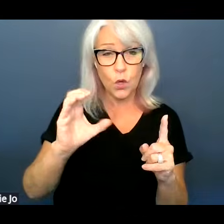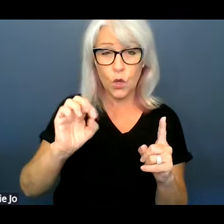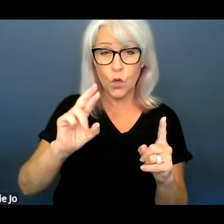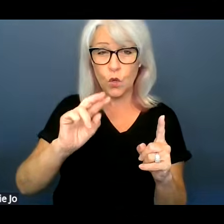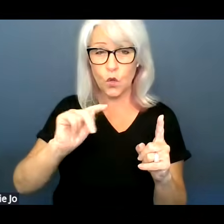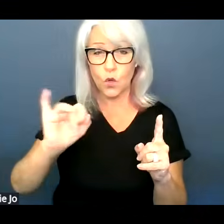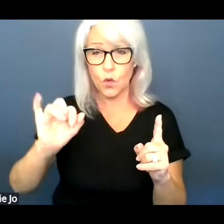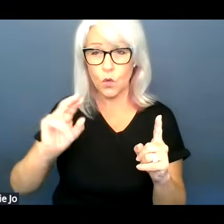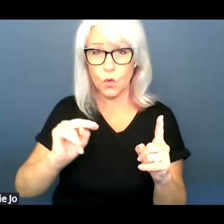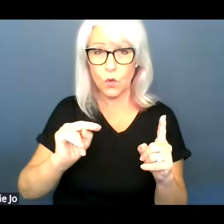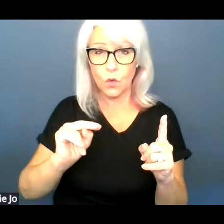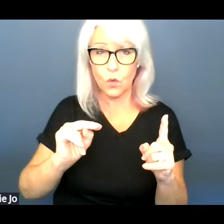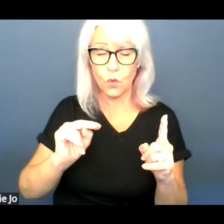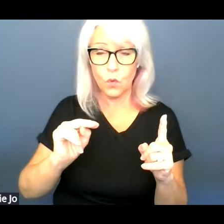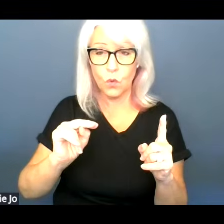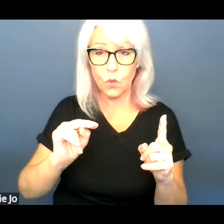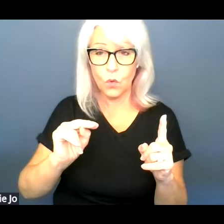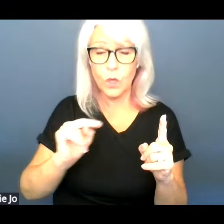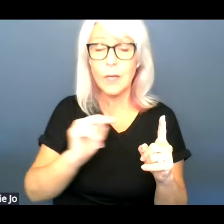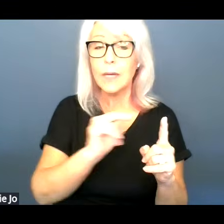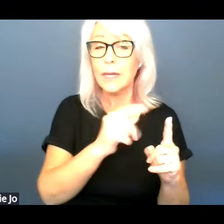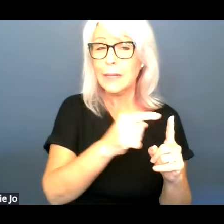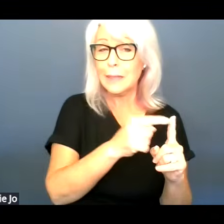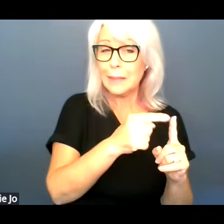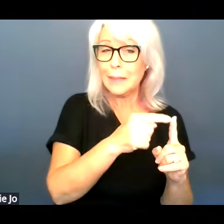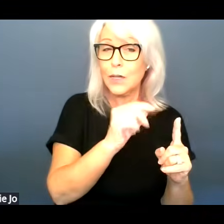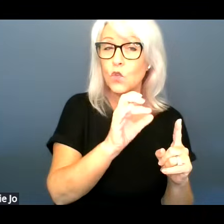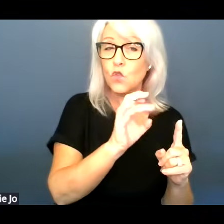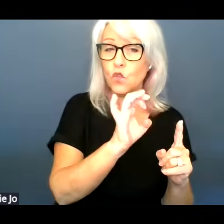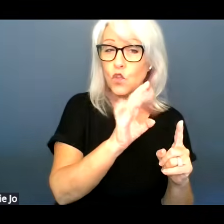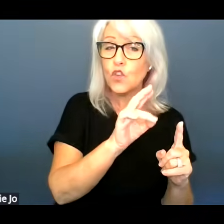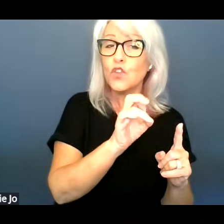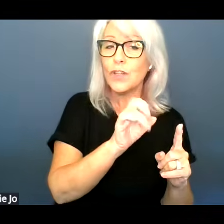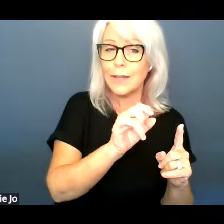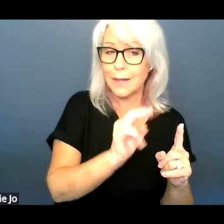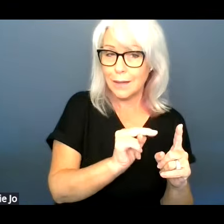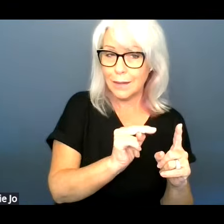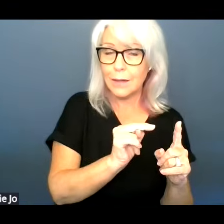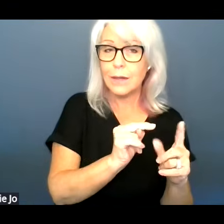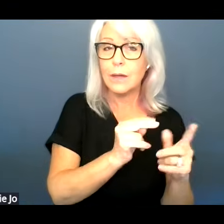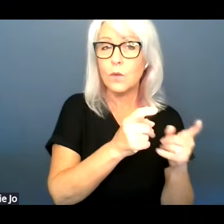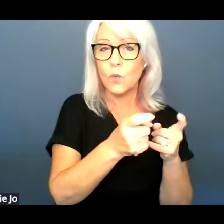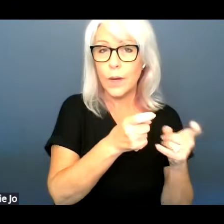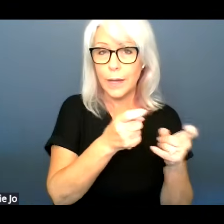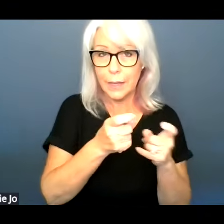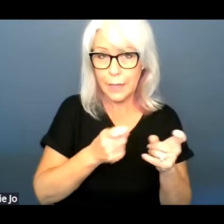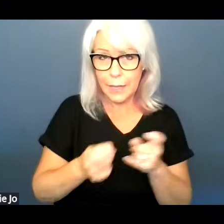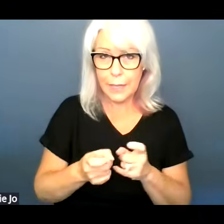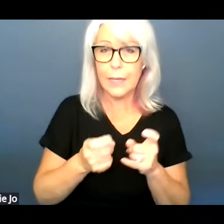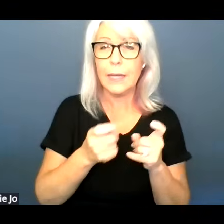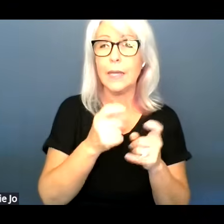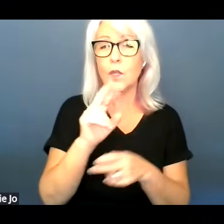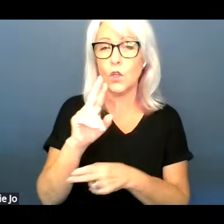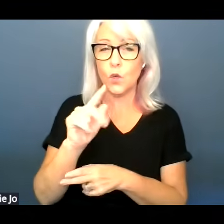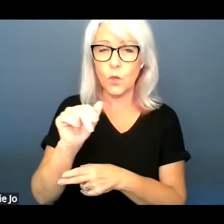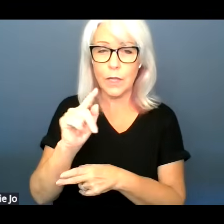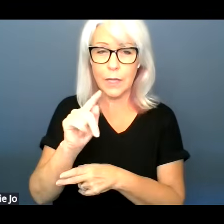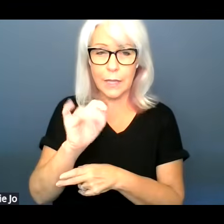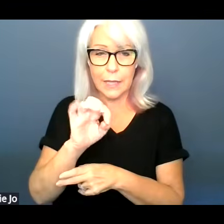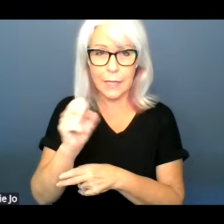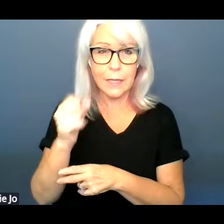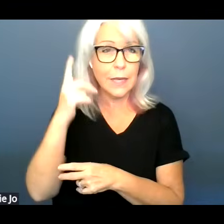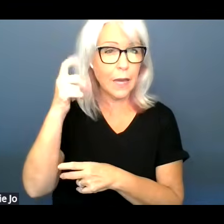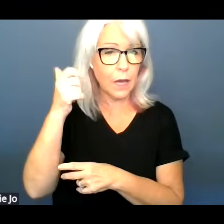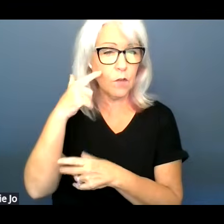to both, certain regulated utilities and government contractors. Or would, I think that has to be in there,